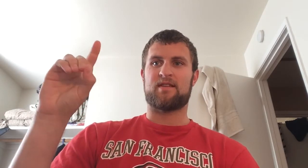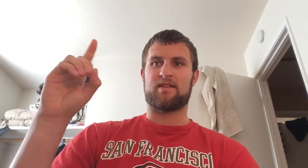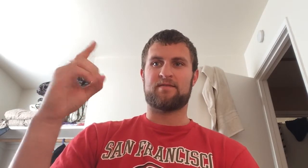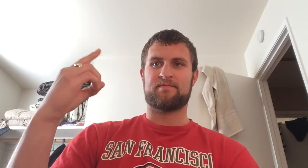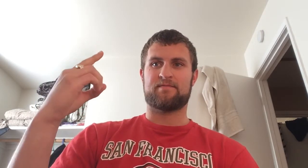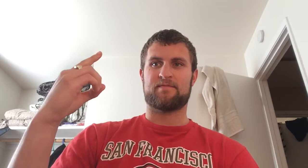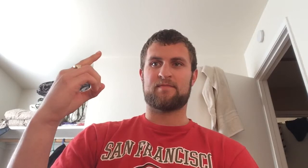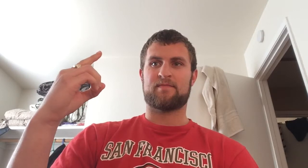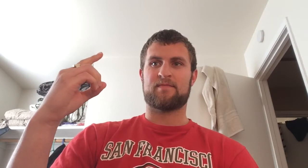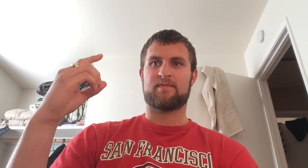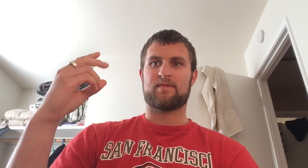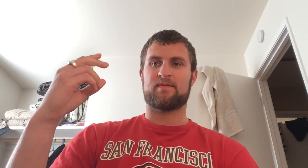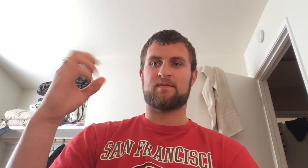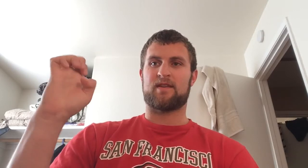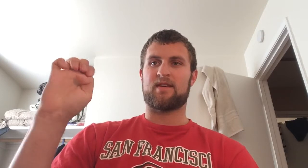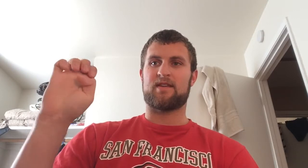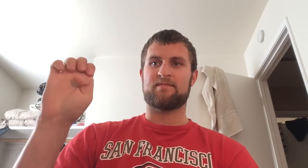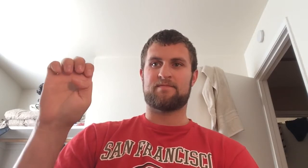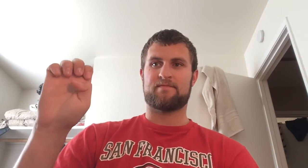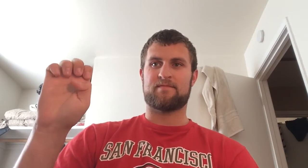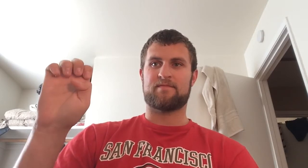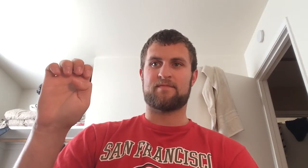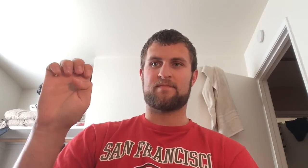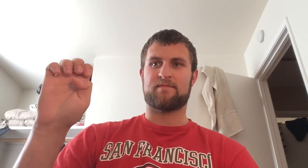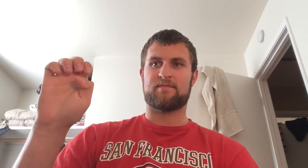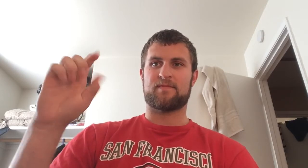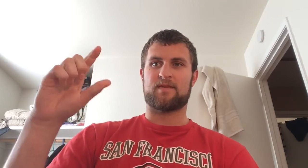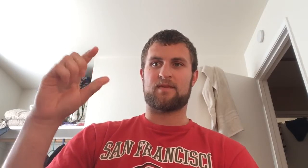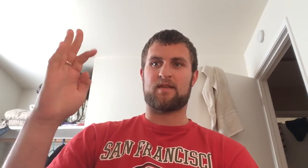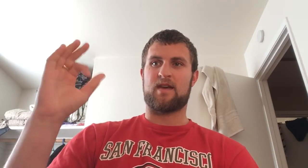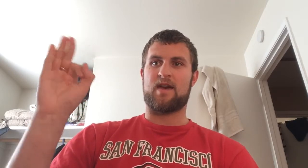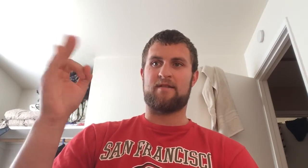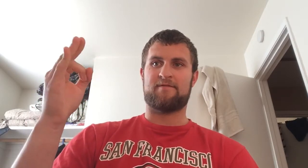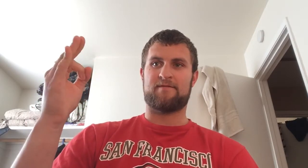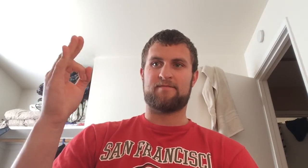D, E, F,